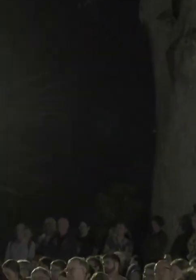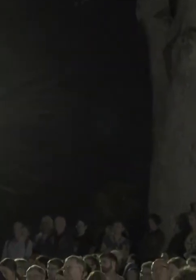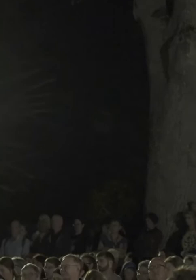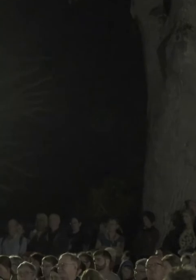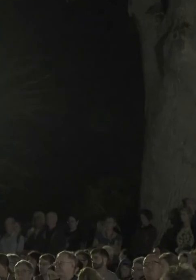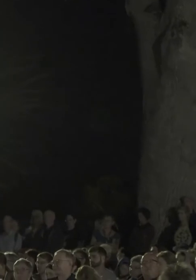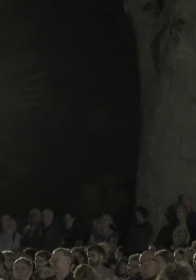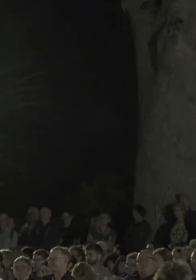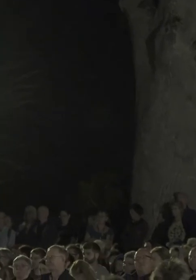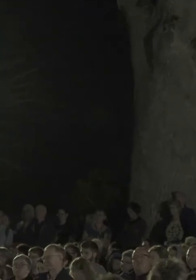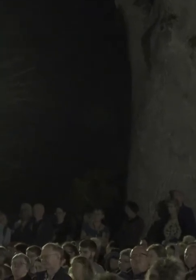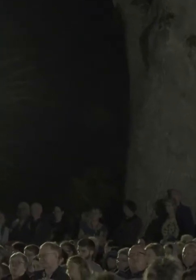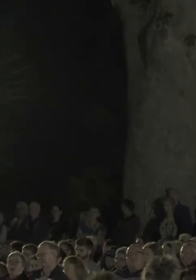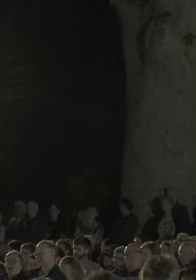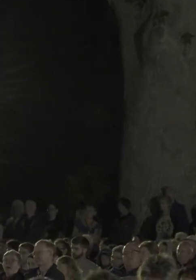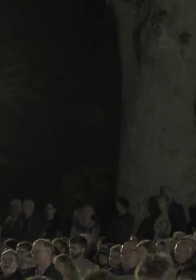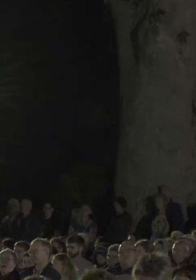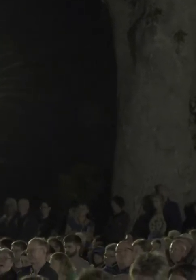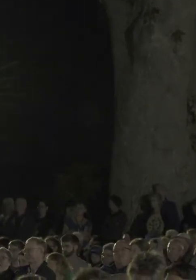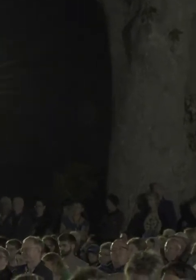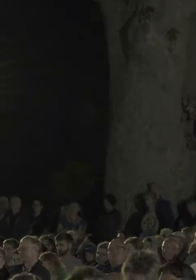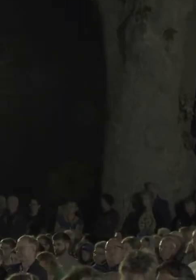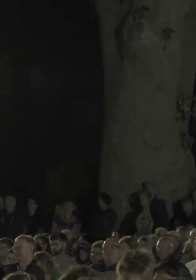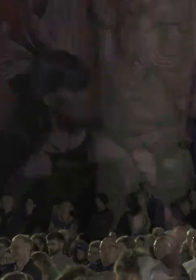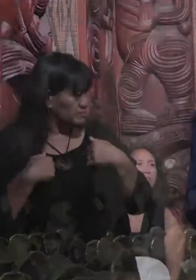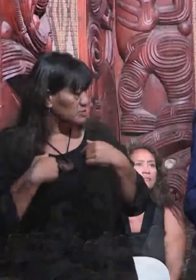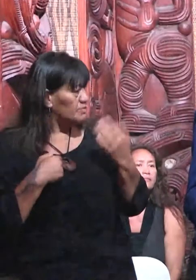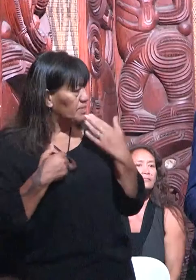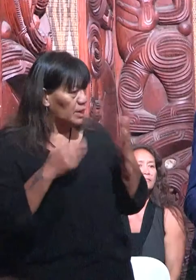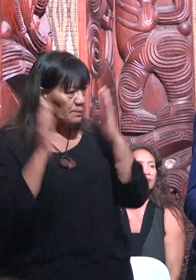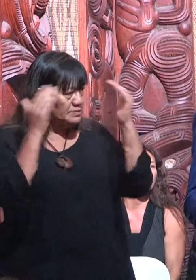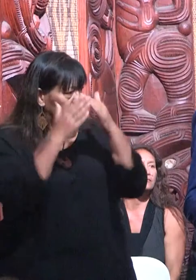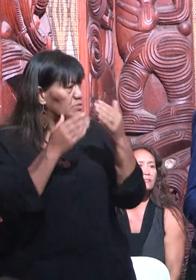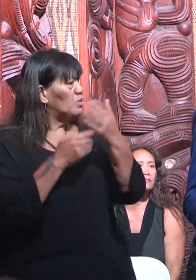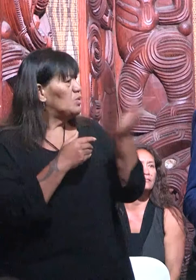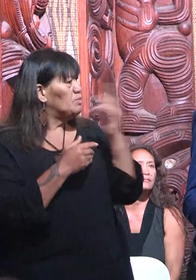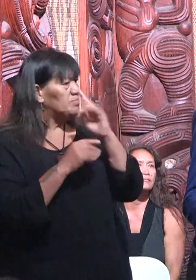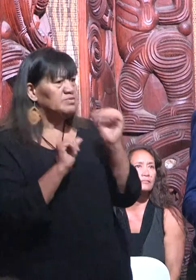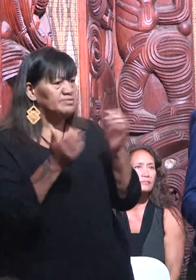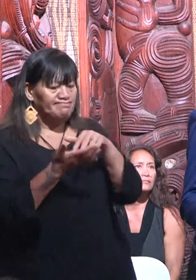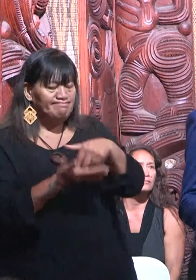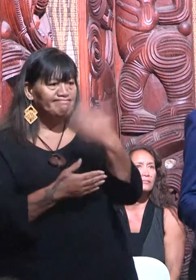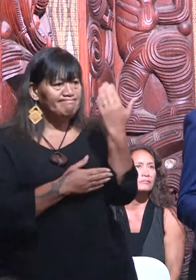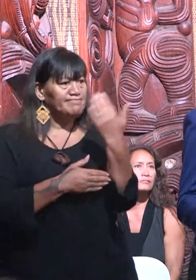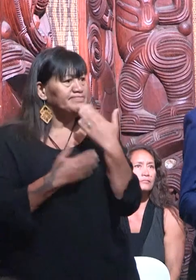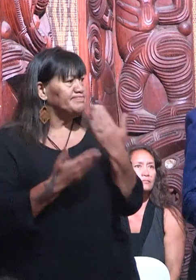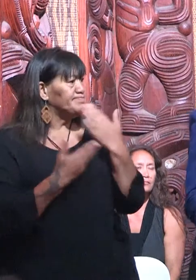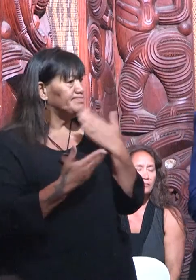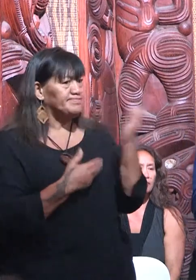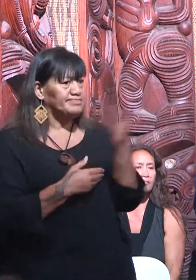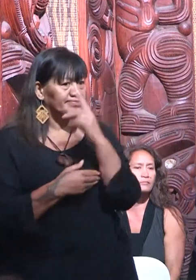so that we can continue to look forward. So I do that. E te pihopa, koutou katoa ngā kai kōrero, tēnā rā koutou katoa.